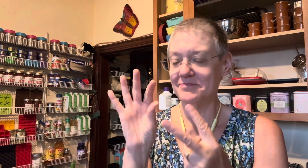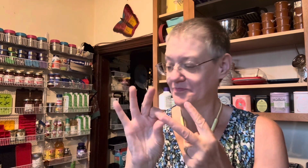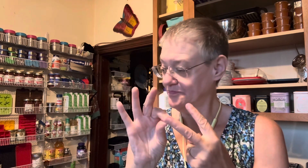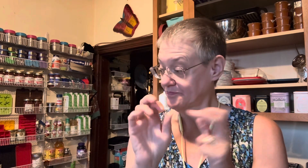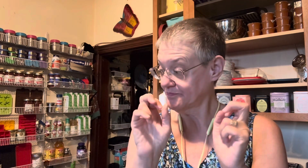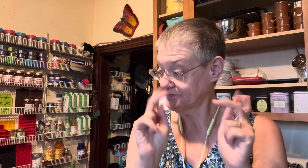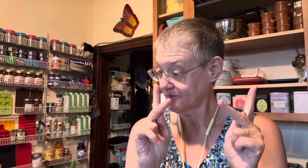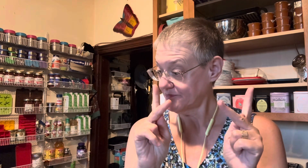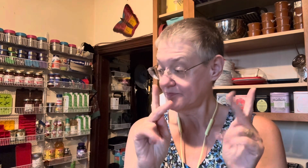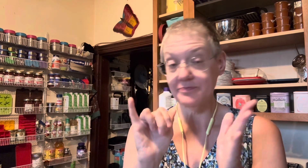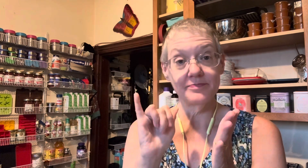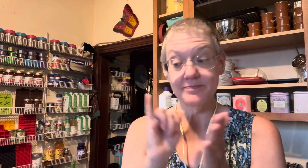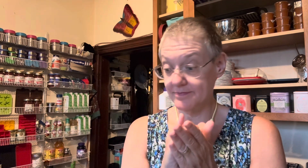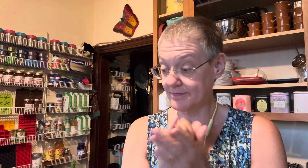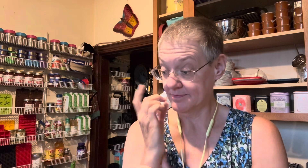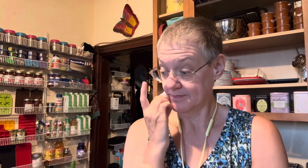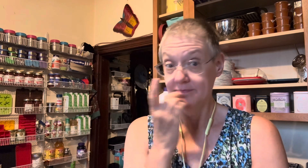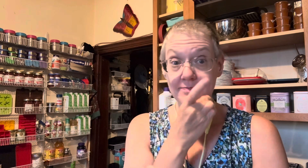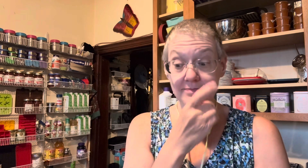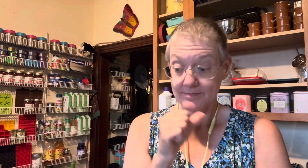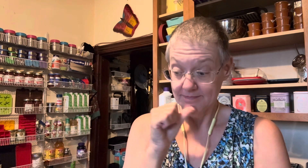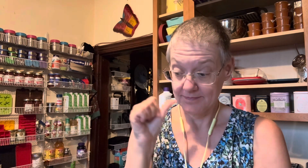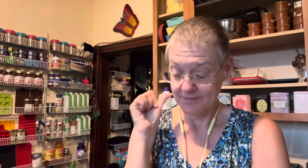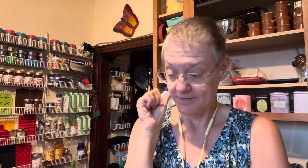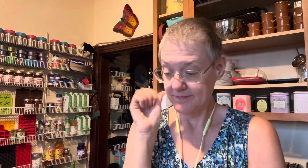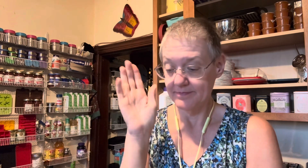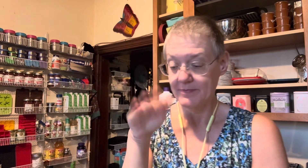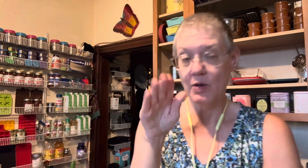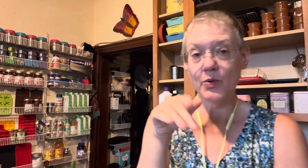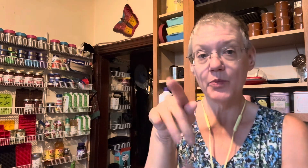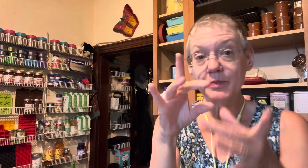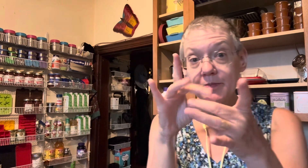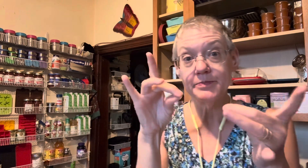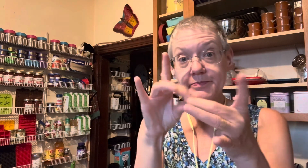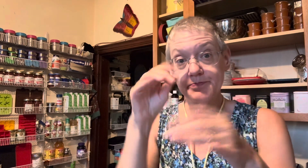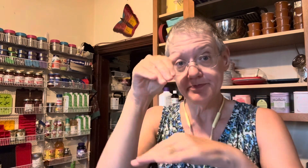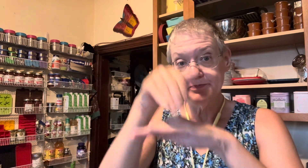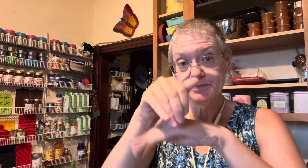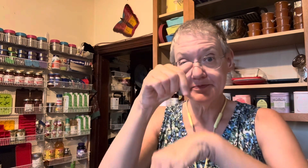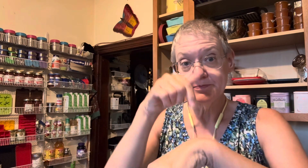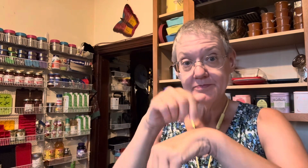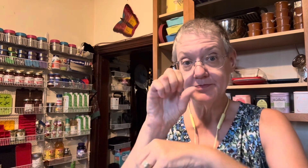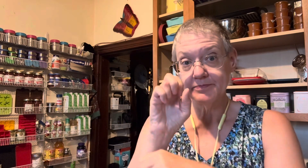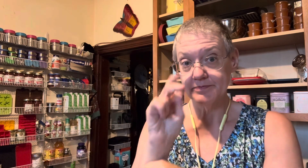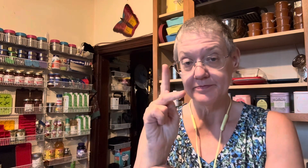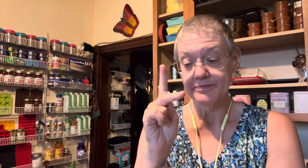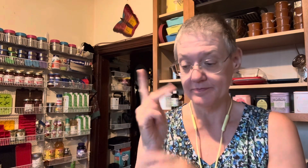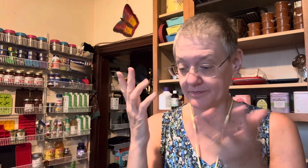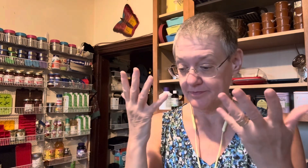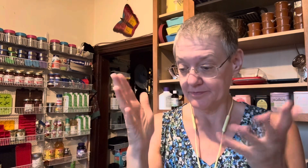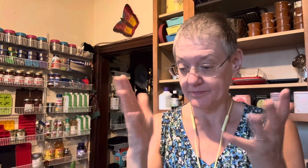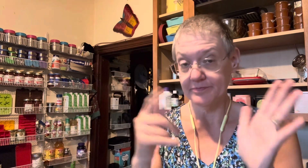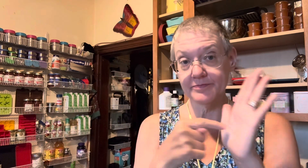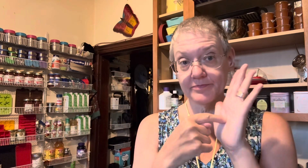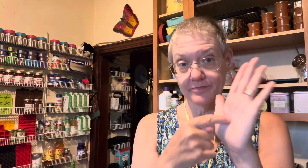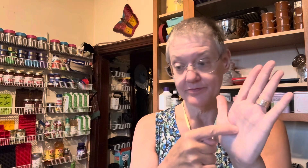There are keto options for high potassium foods. So Dale yesterday, I had mentioned his